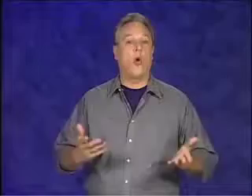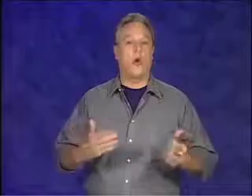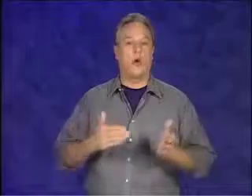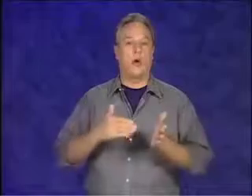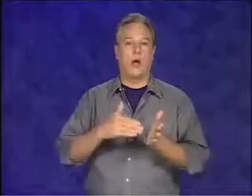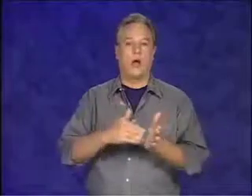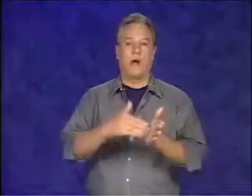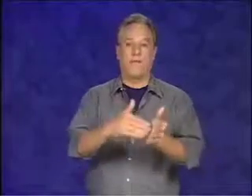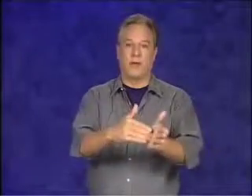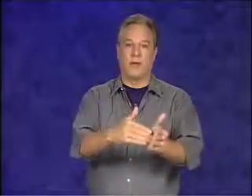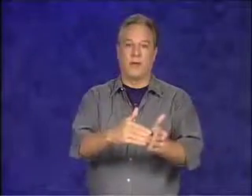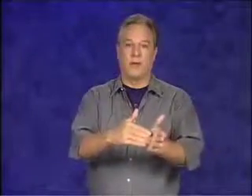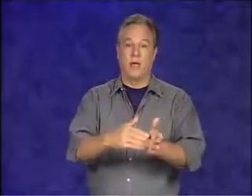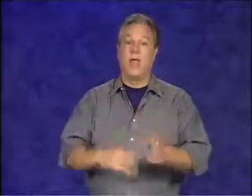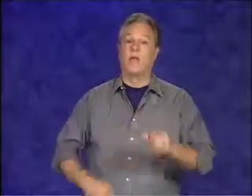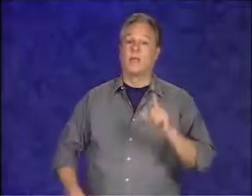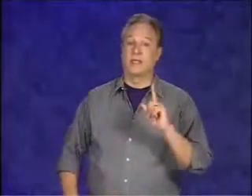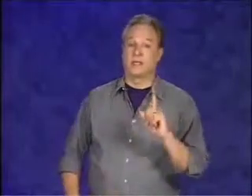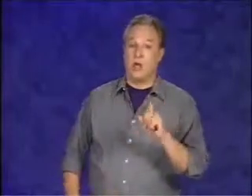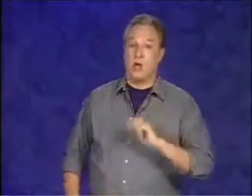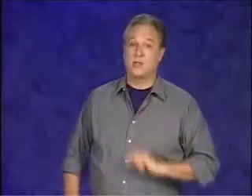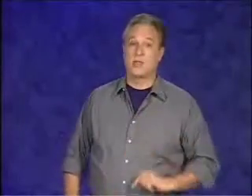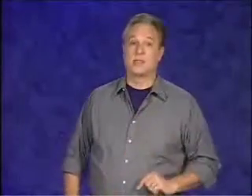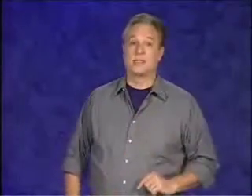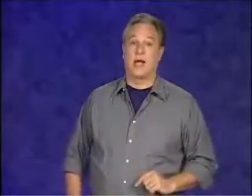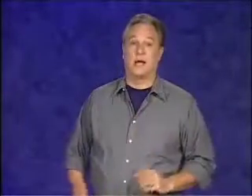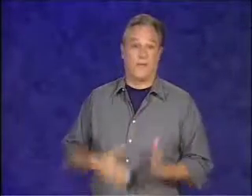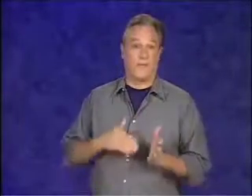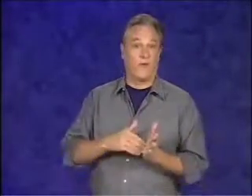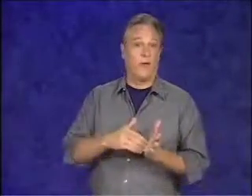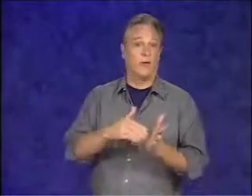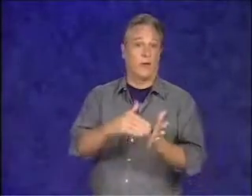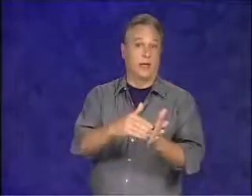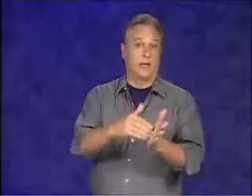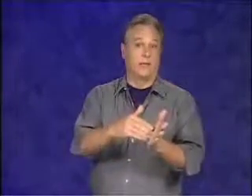or often. This is also the sign for frequently.